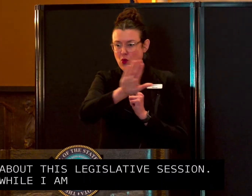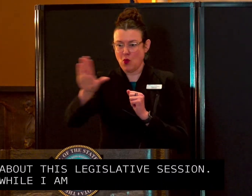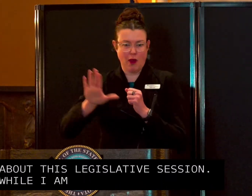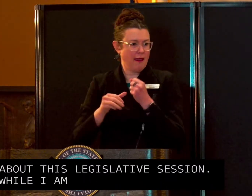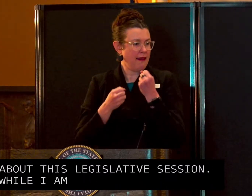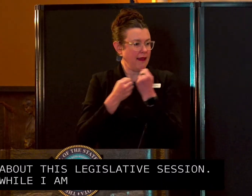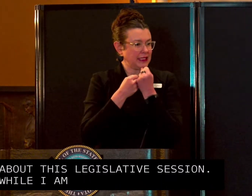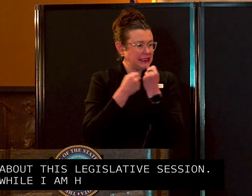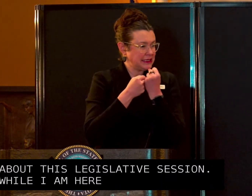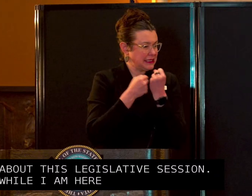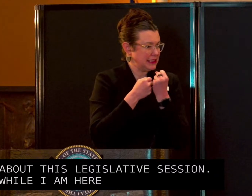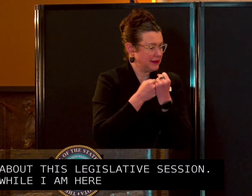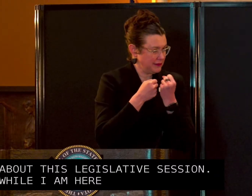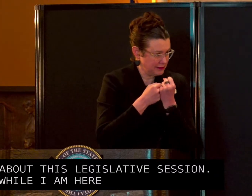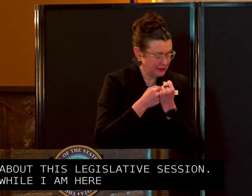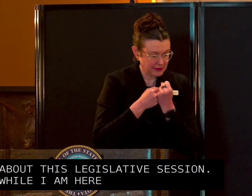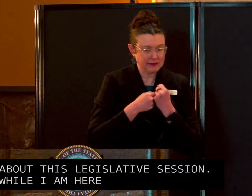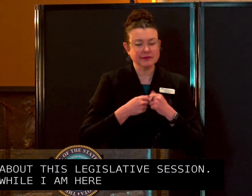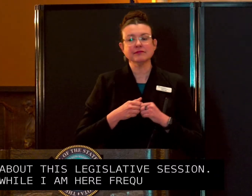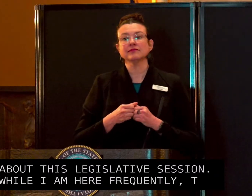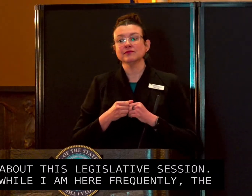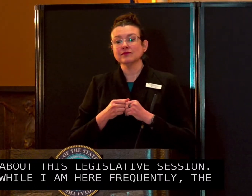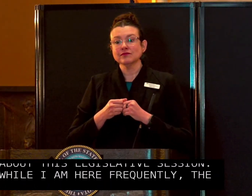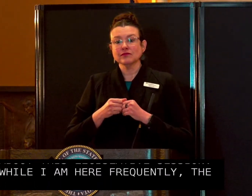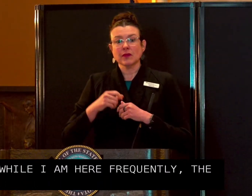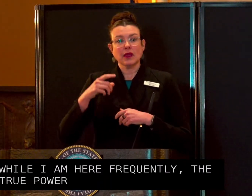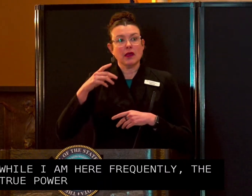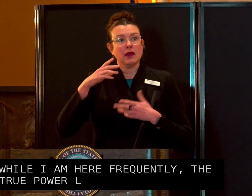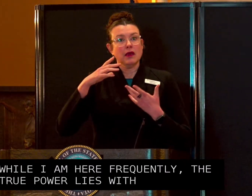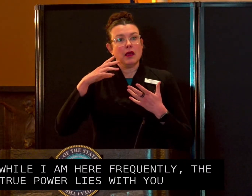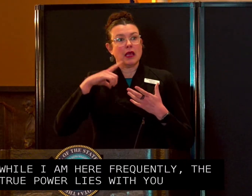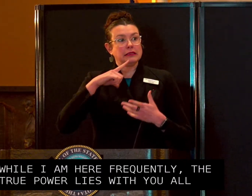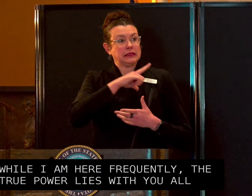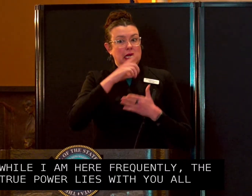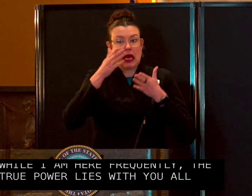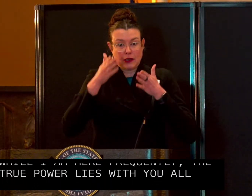the true power lies with you all and your advocacy.